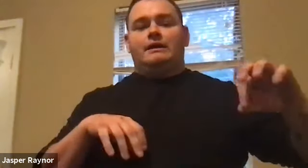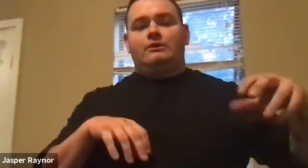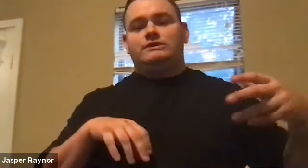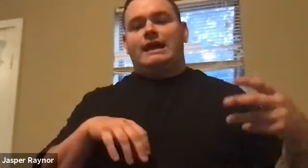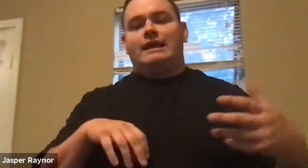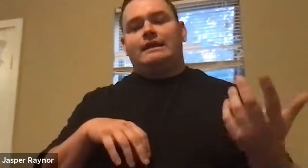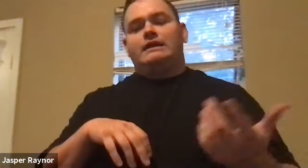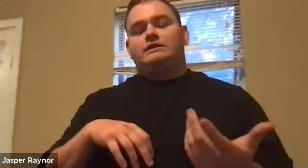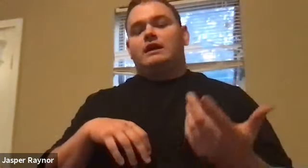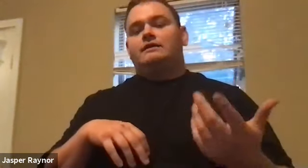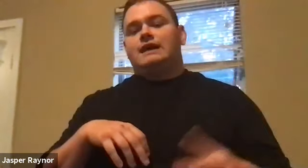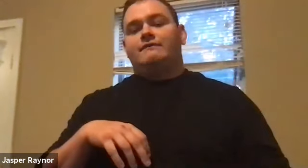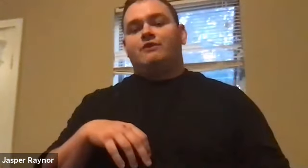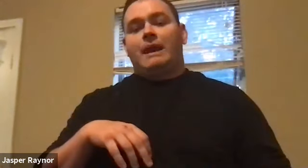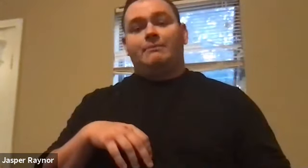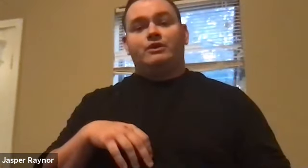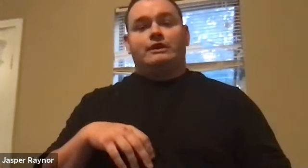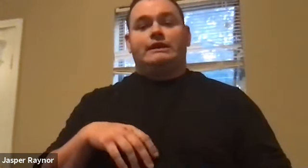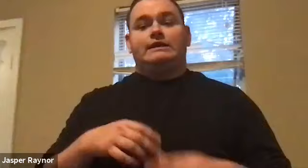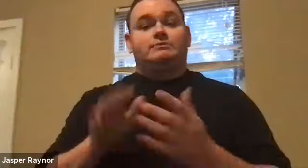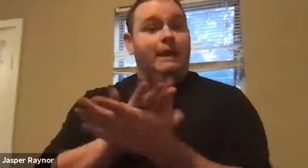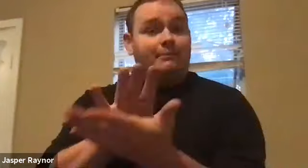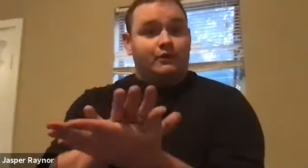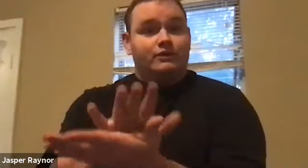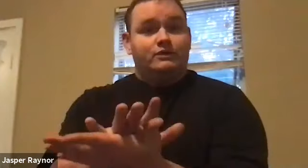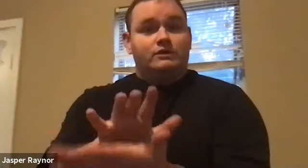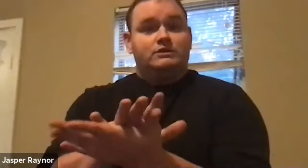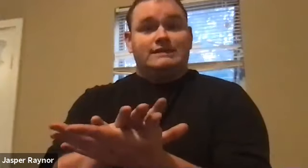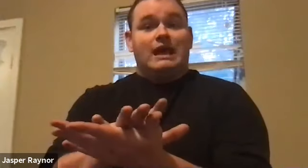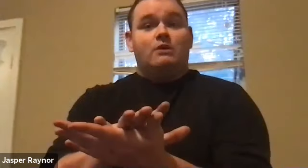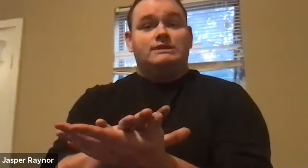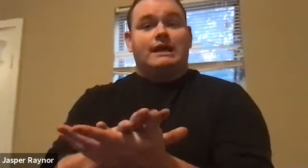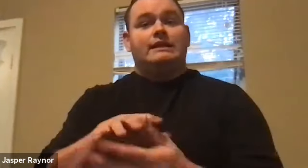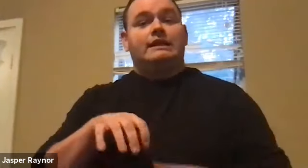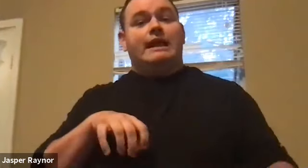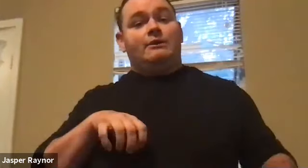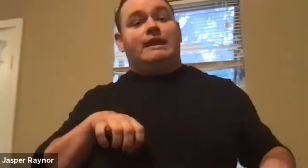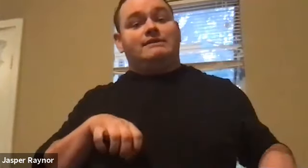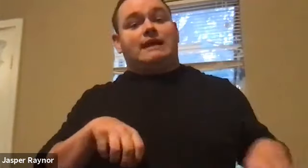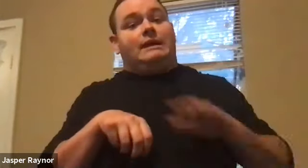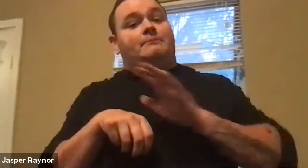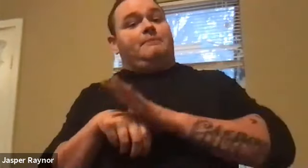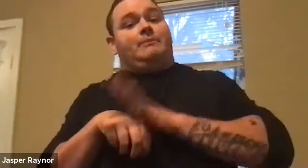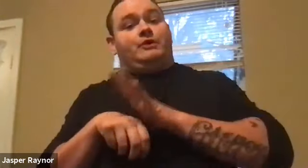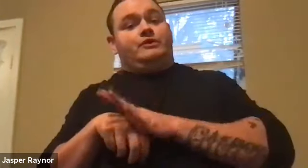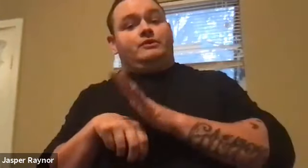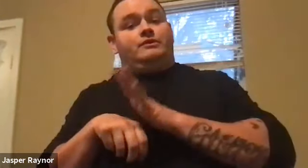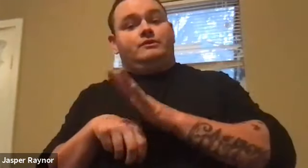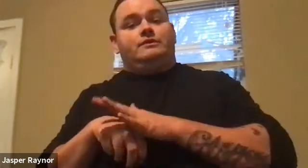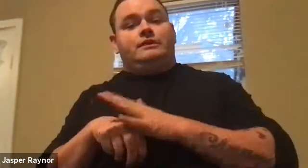he was sign like, the sign for paper is paper. So that's how I would sign. He would have to sign paper. Mhm. He was